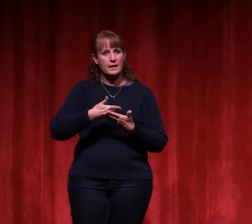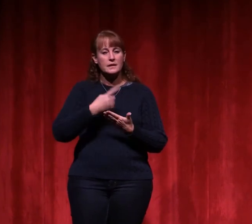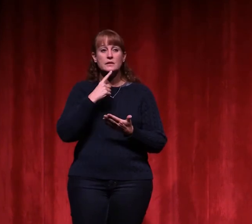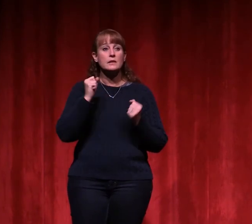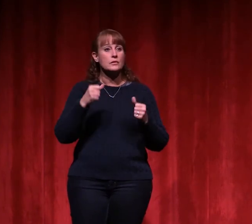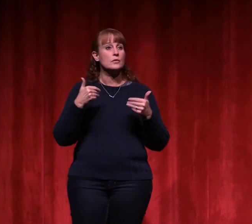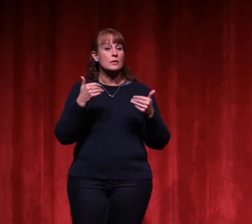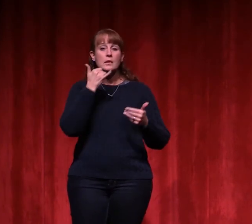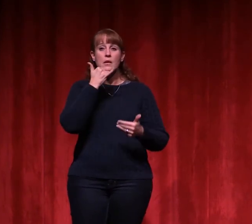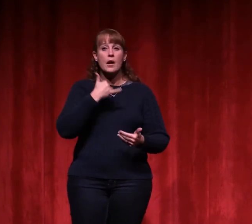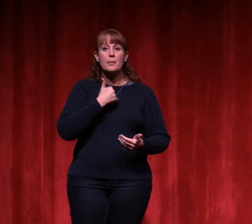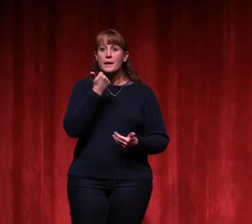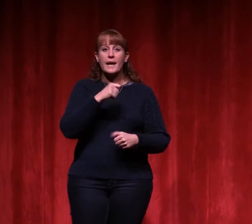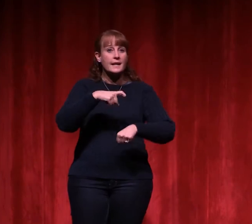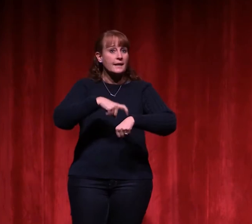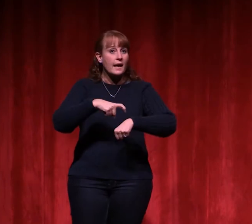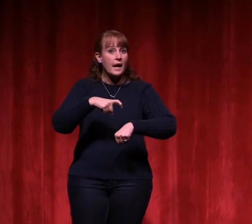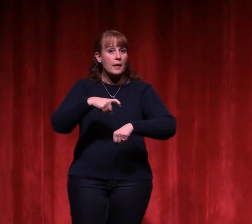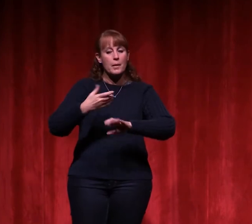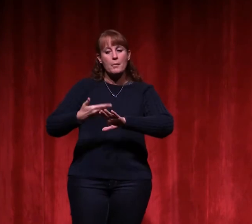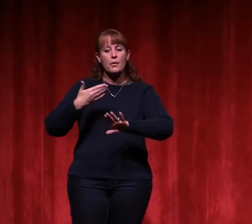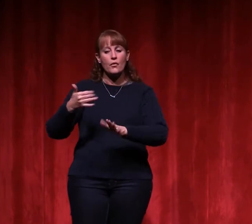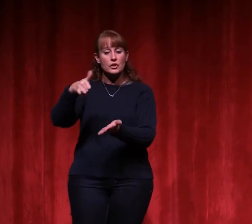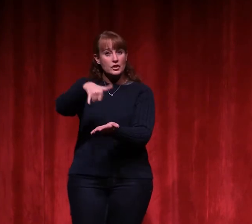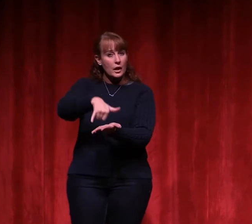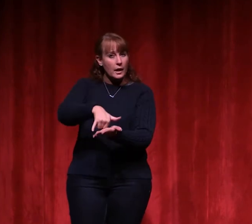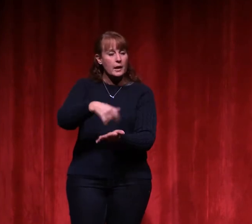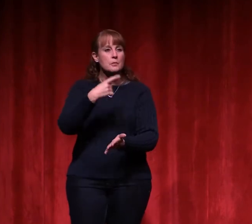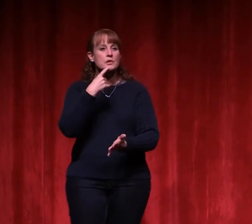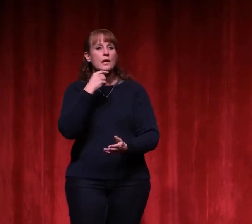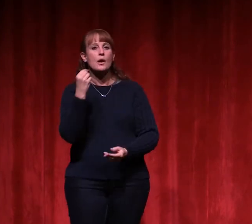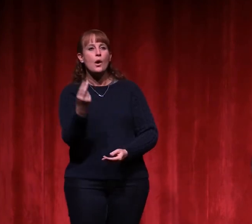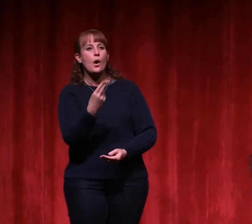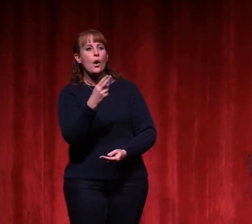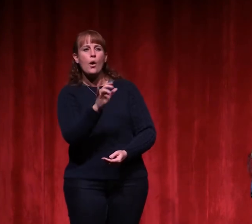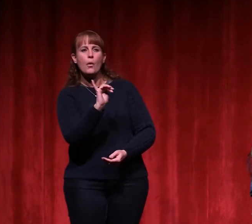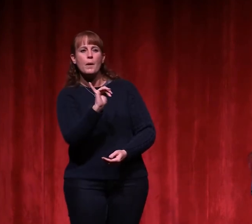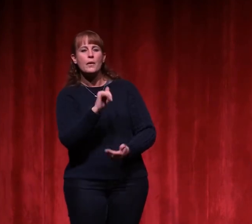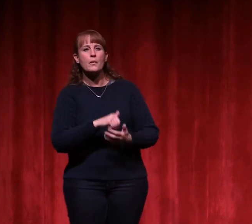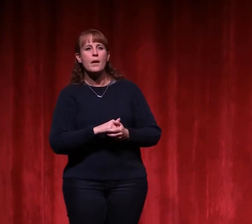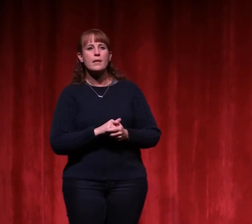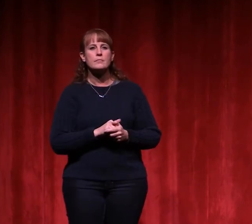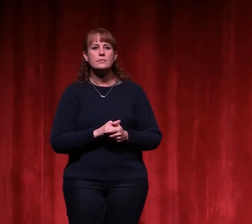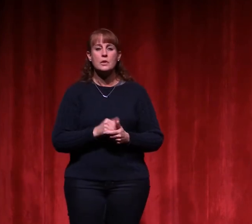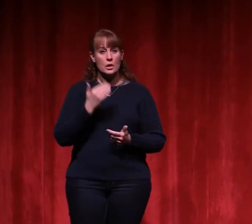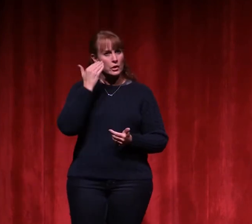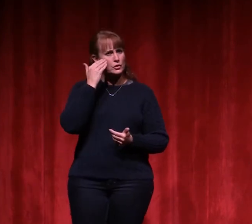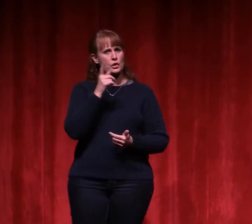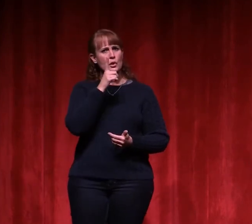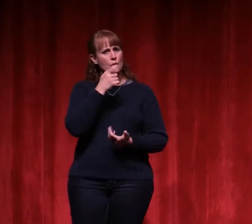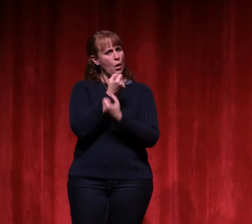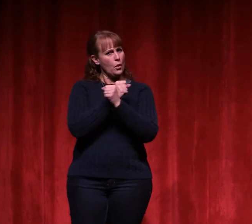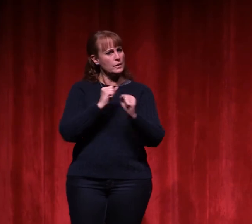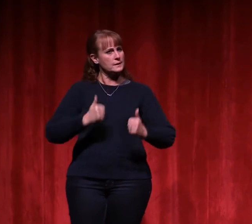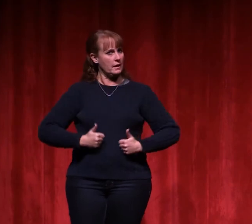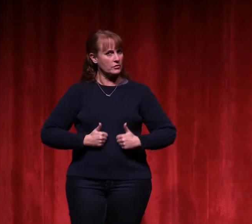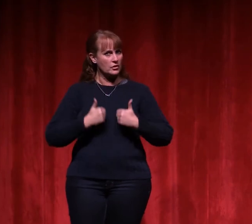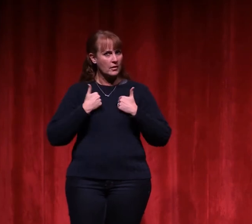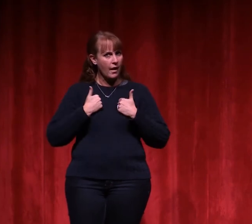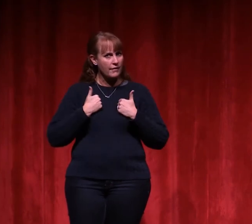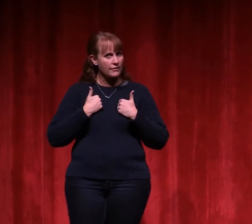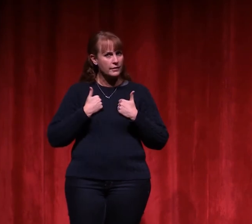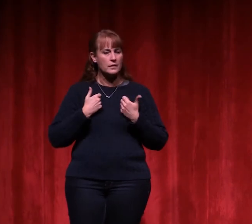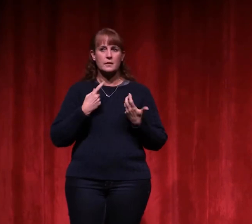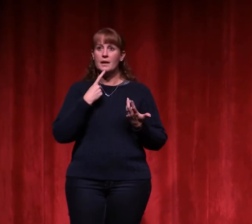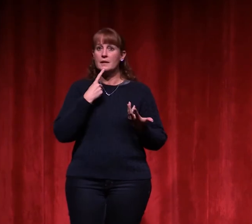me anytime. And just before she hung up the phone, she goes, oh, by the way, do you know who saved your life?